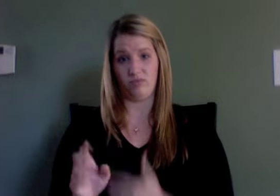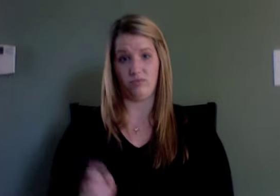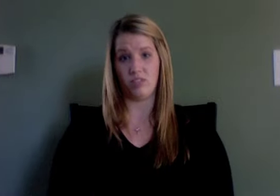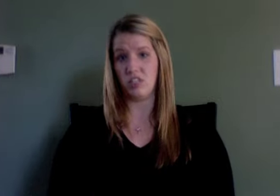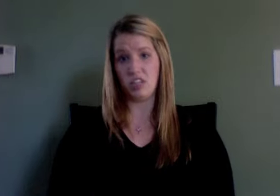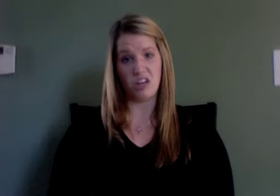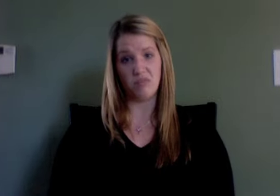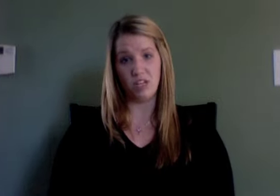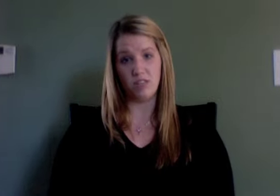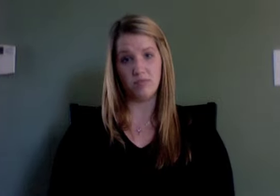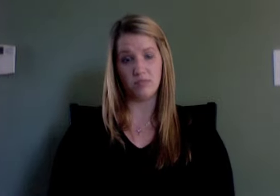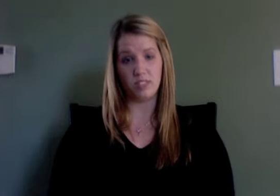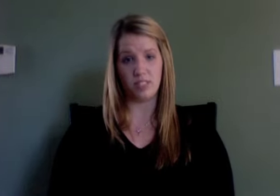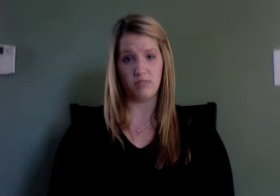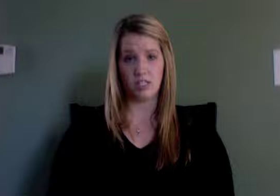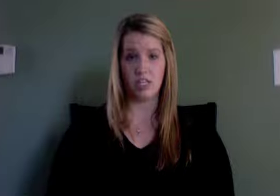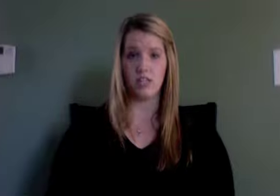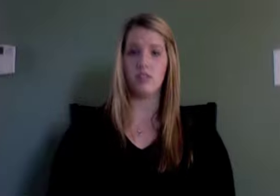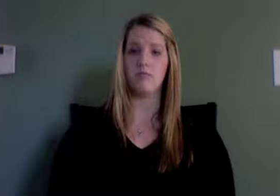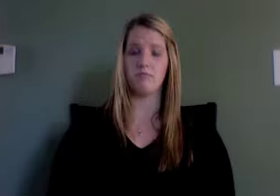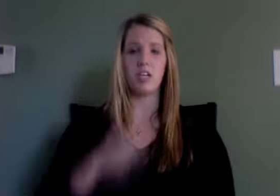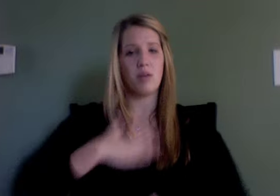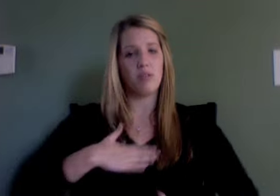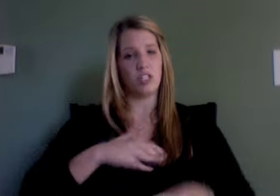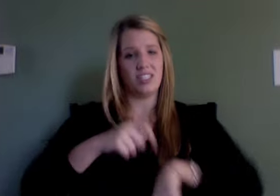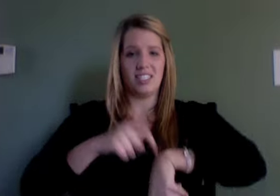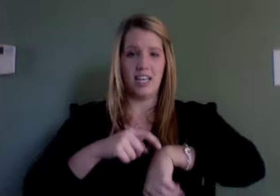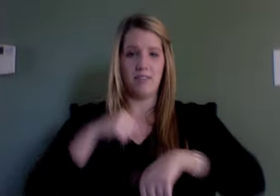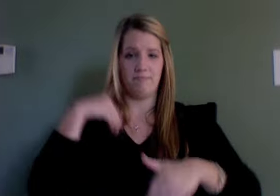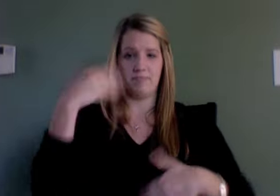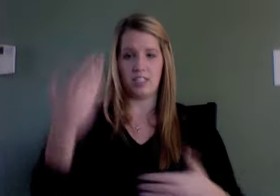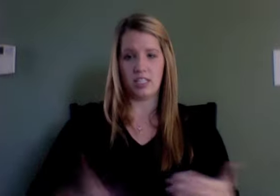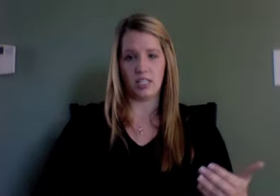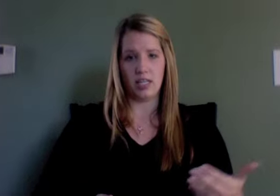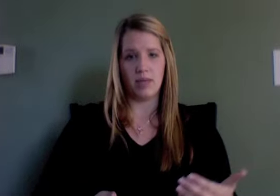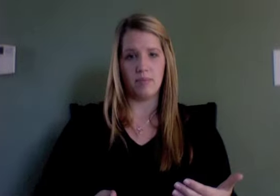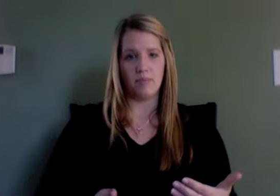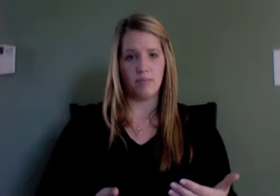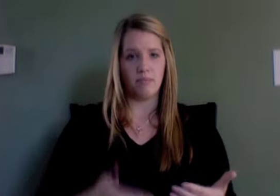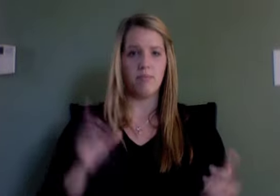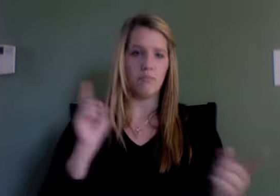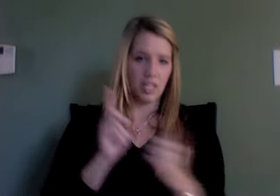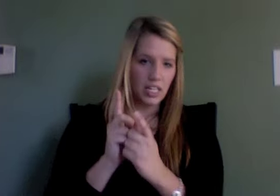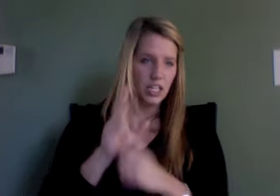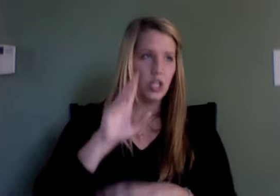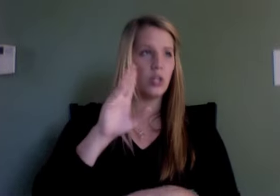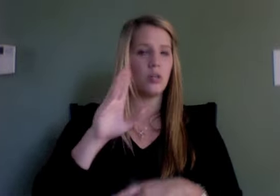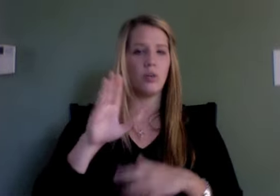okay? Well, I really appreciate your taking the time to come in today and talk with me about this, and I hope that I've answered your questions.